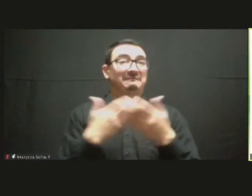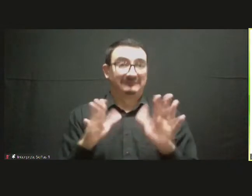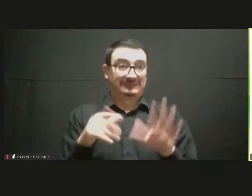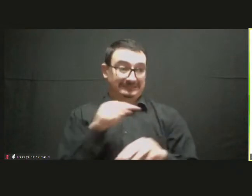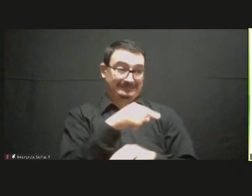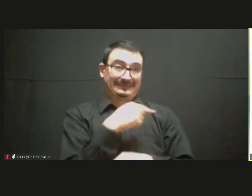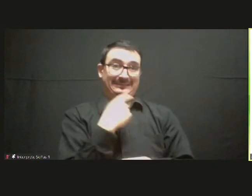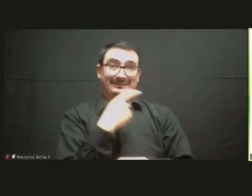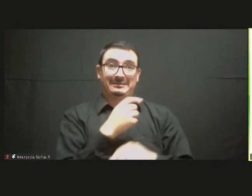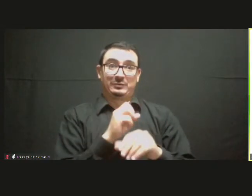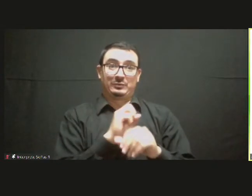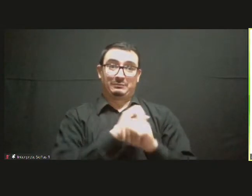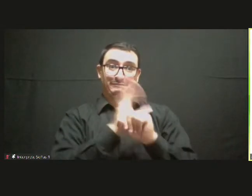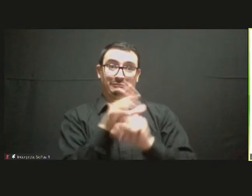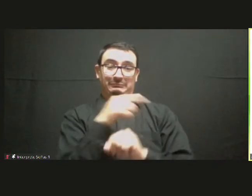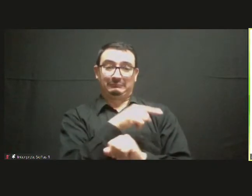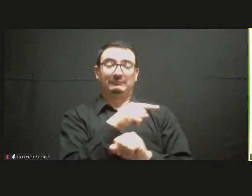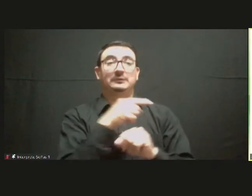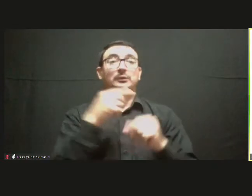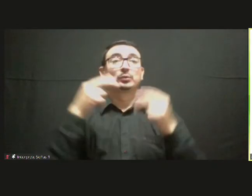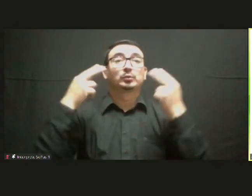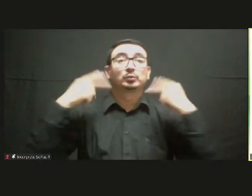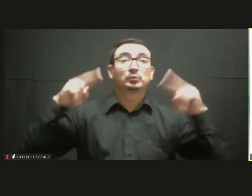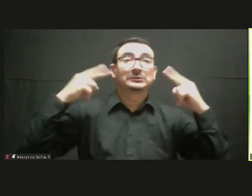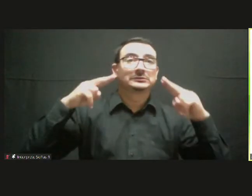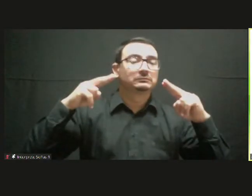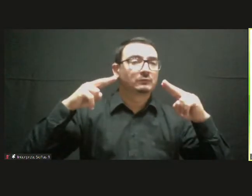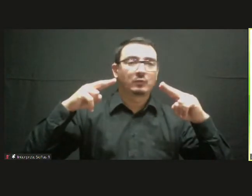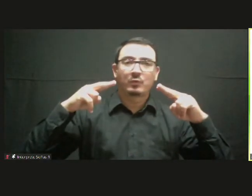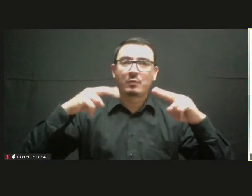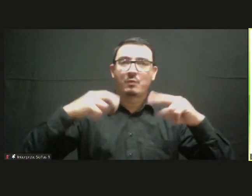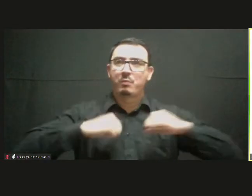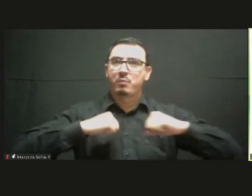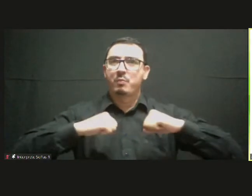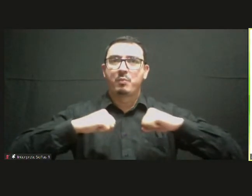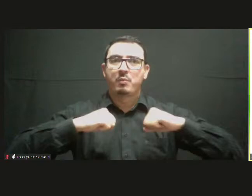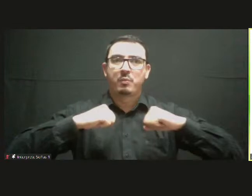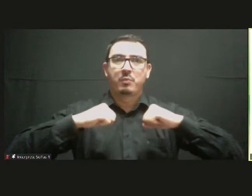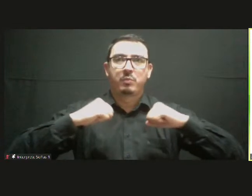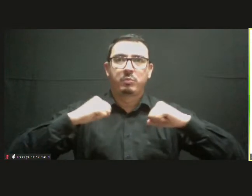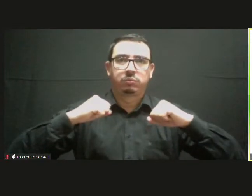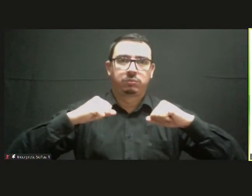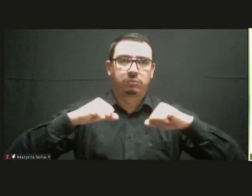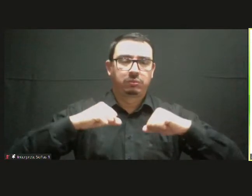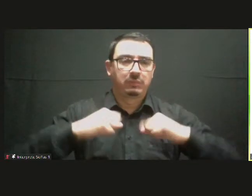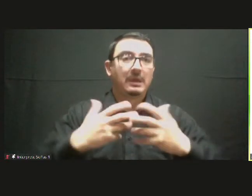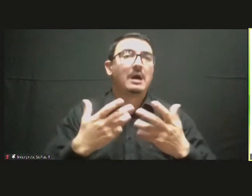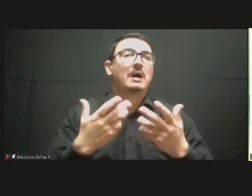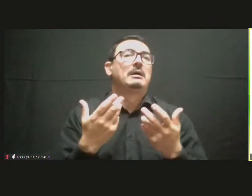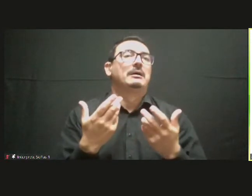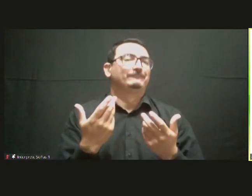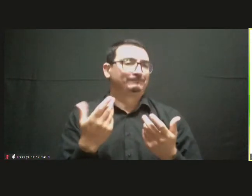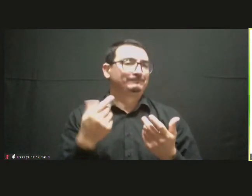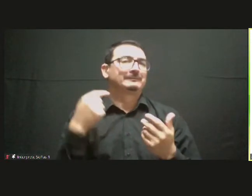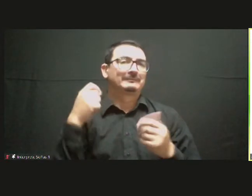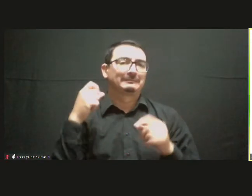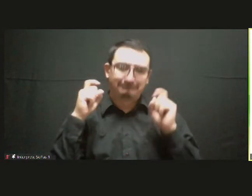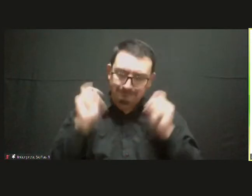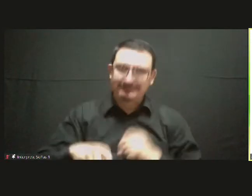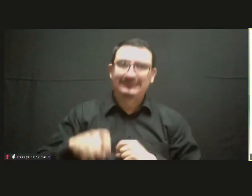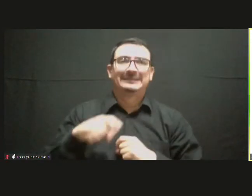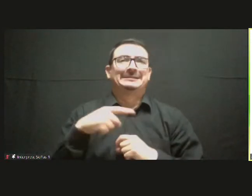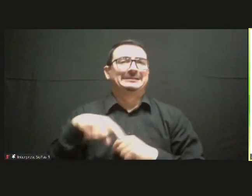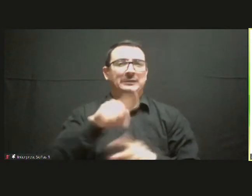engine for stimulating a wide range of economic activities and for achieving multiple